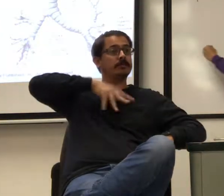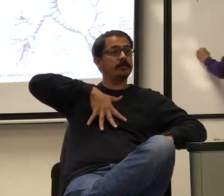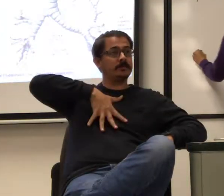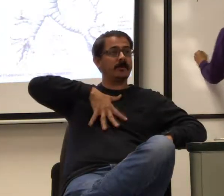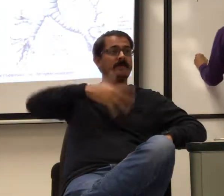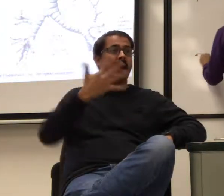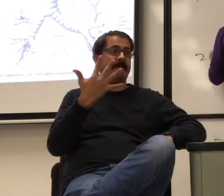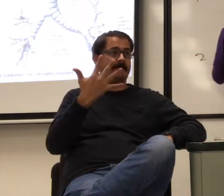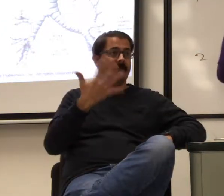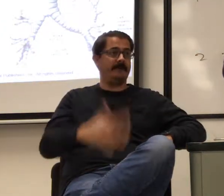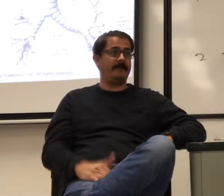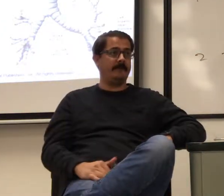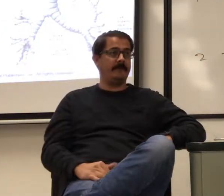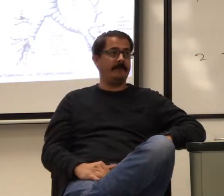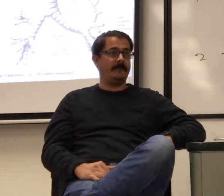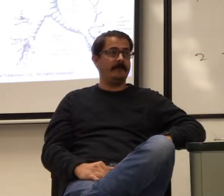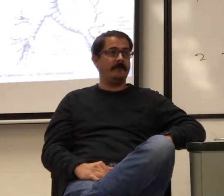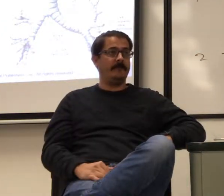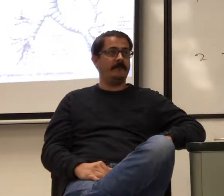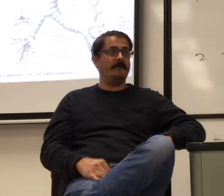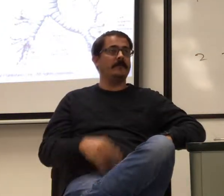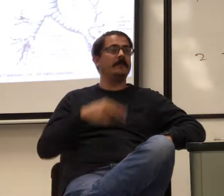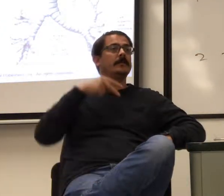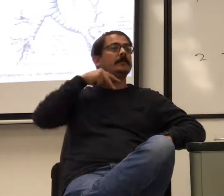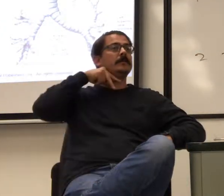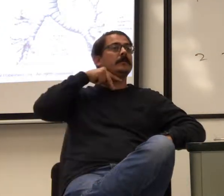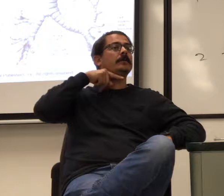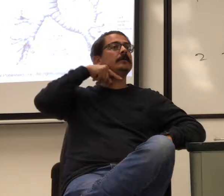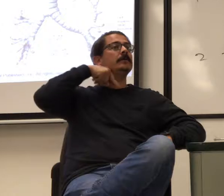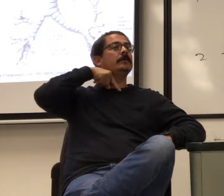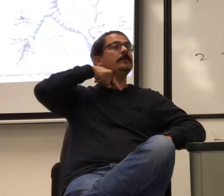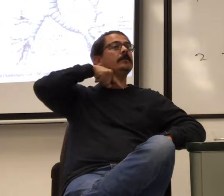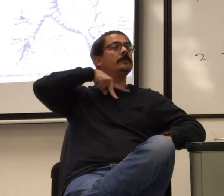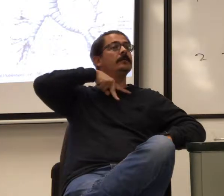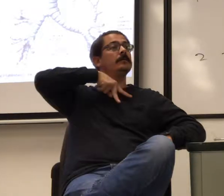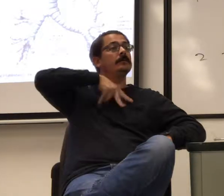The second division is going to give rise to 5 secondary bronchi.